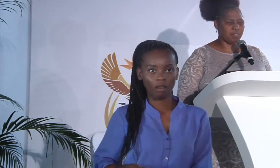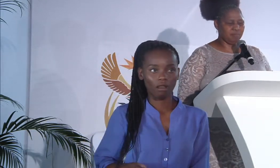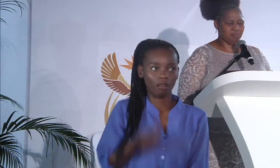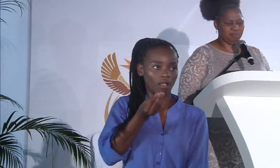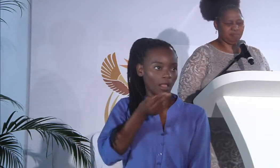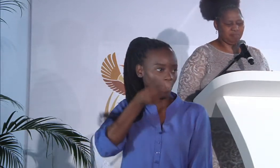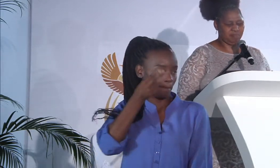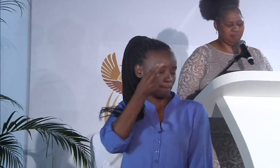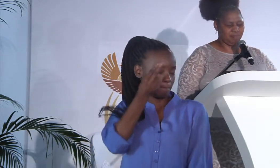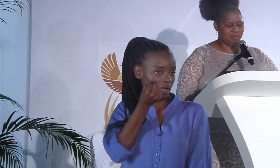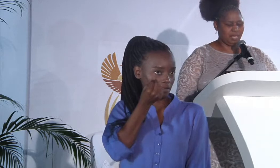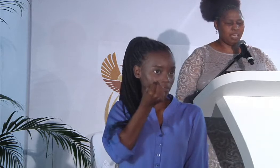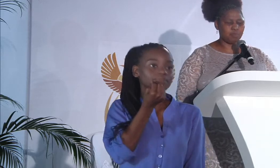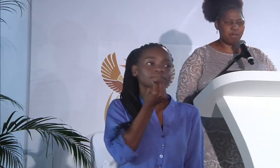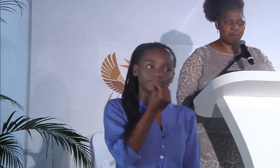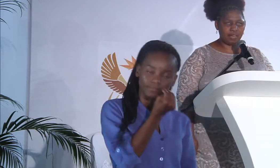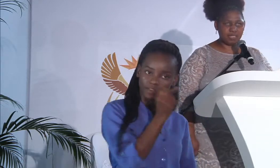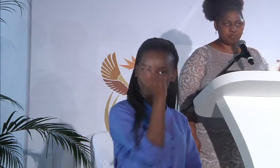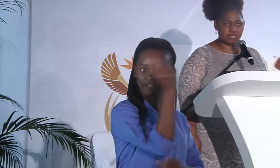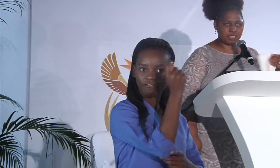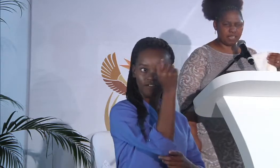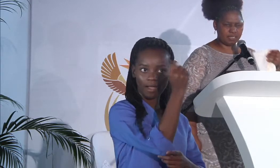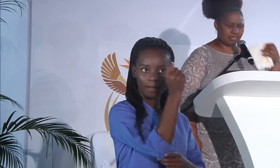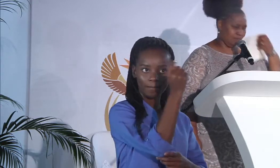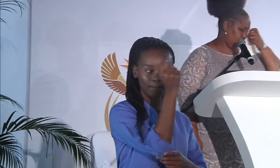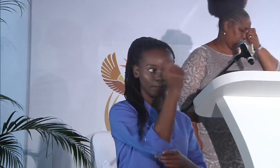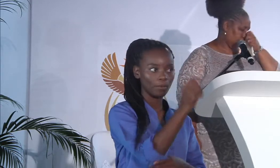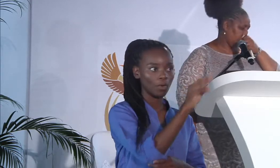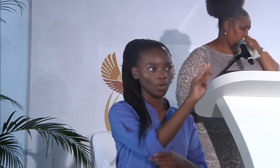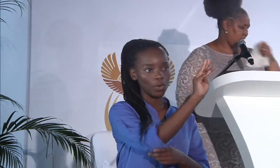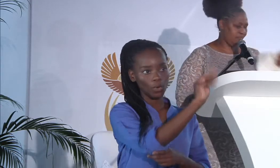Pukeng, as my parents' first child,